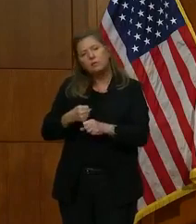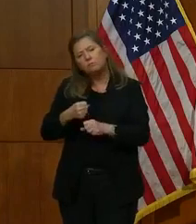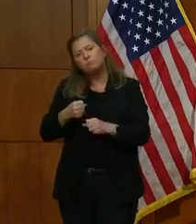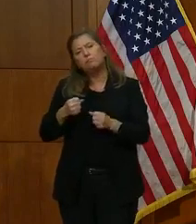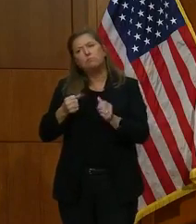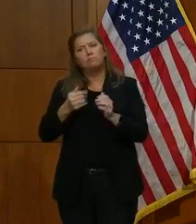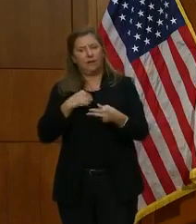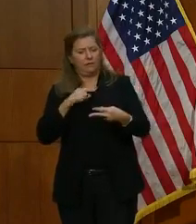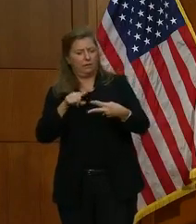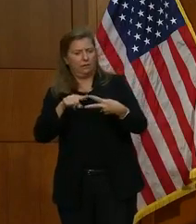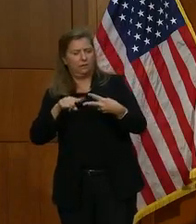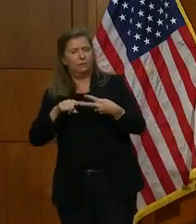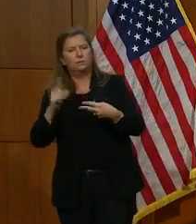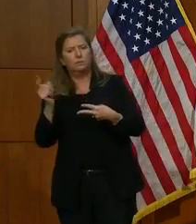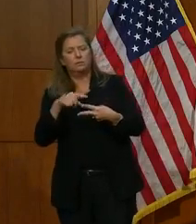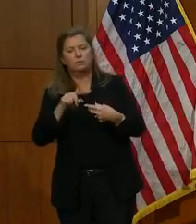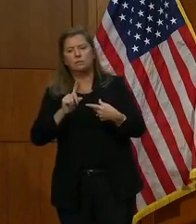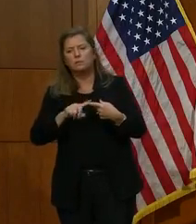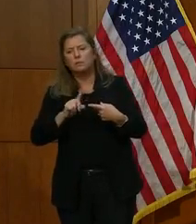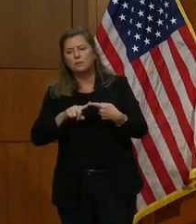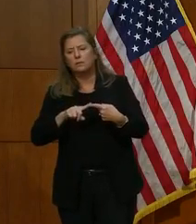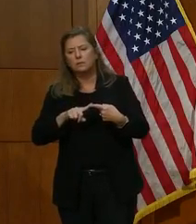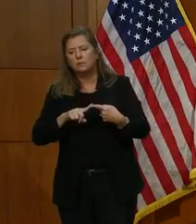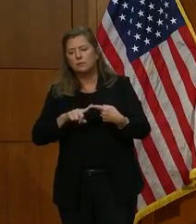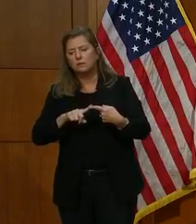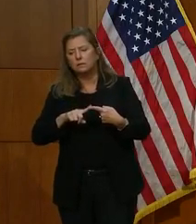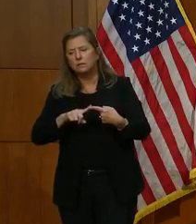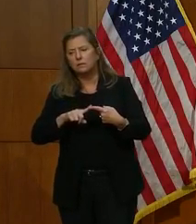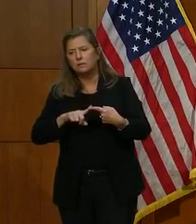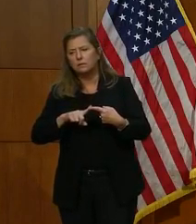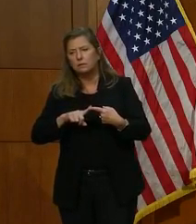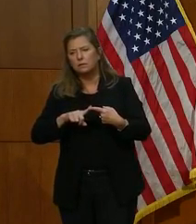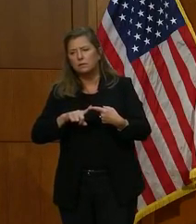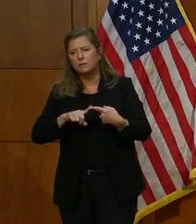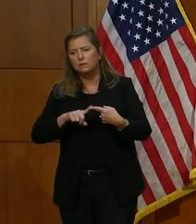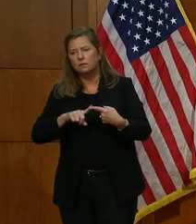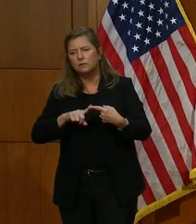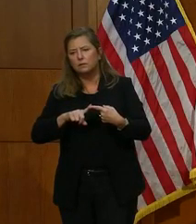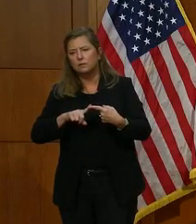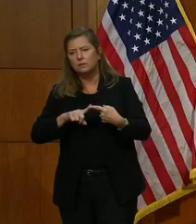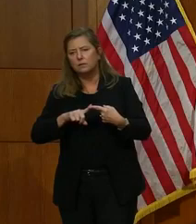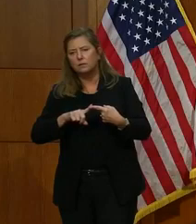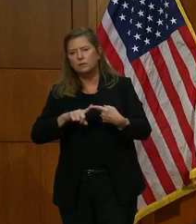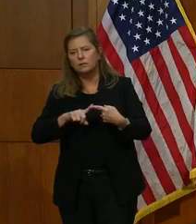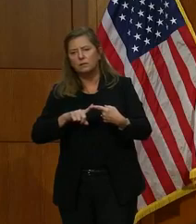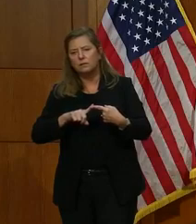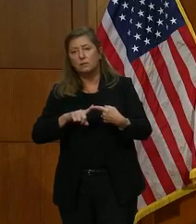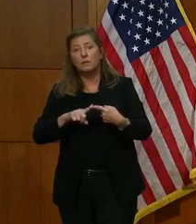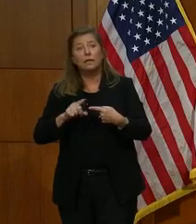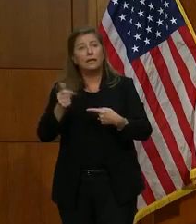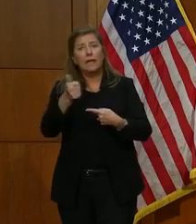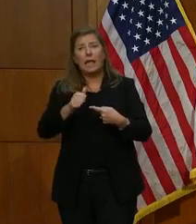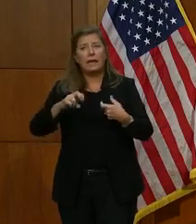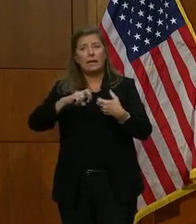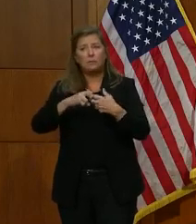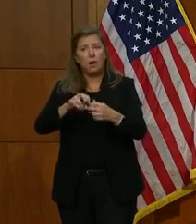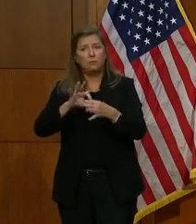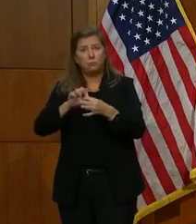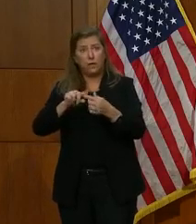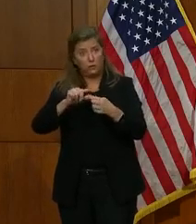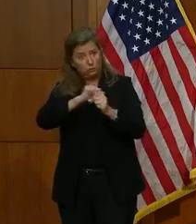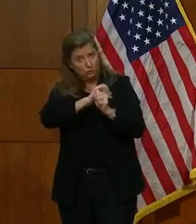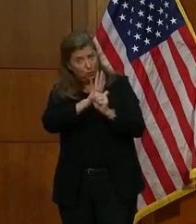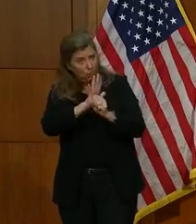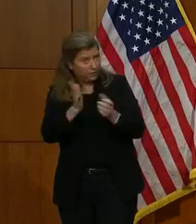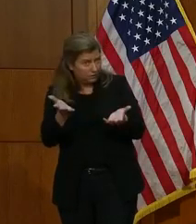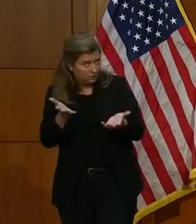two things. One, were there any, COVID-related problems that arose? I